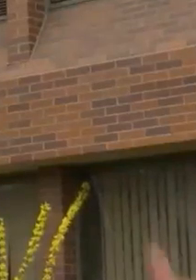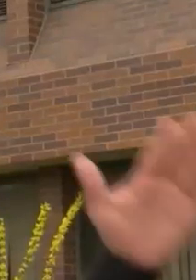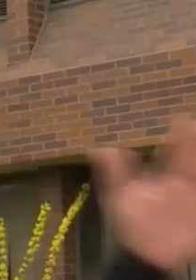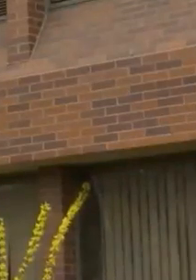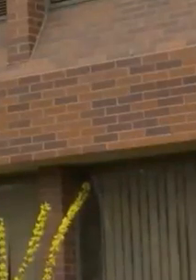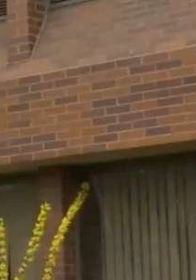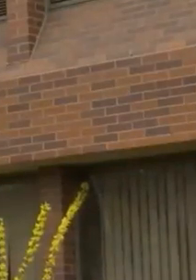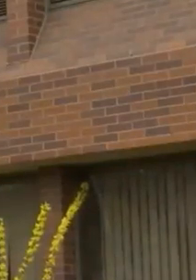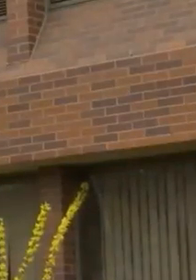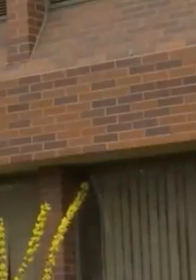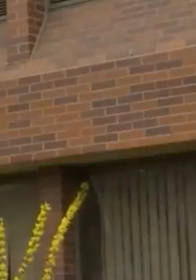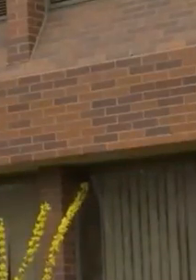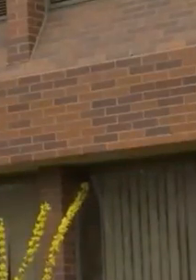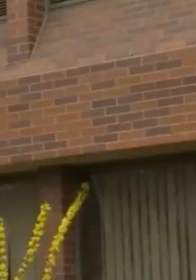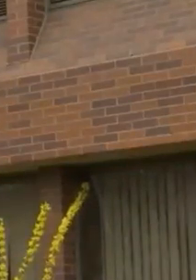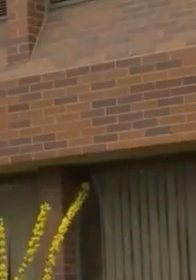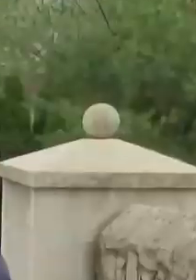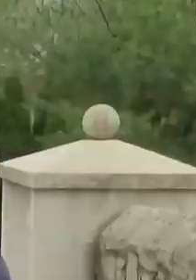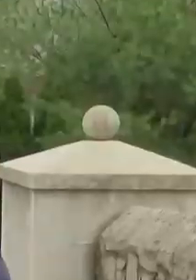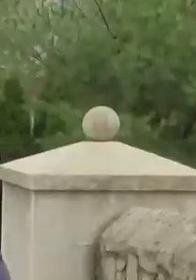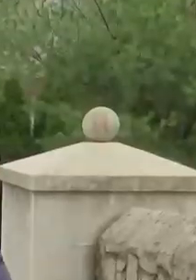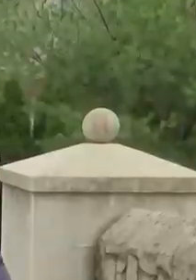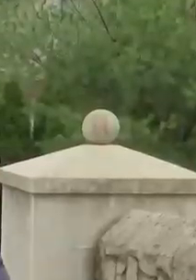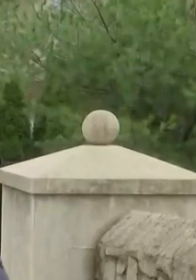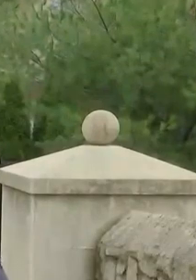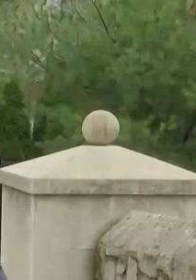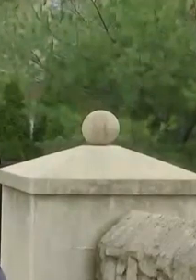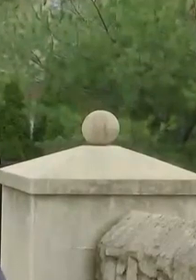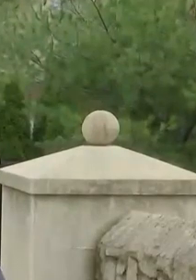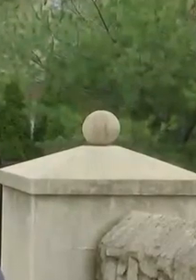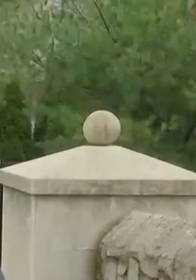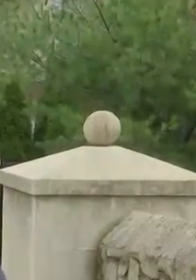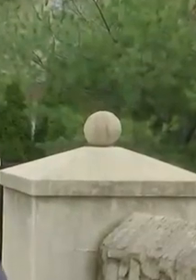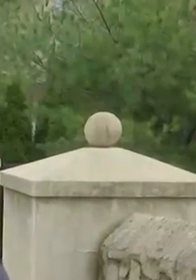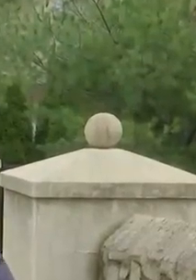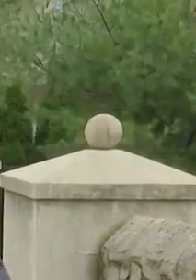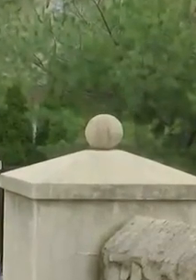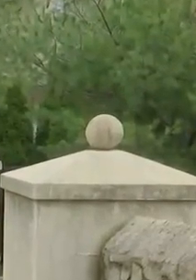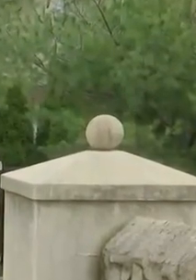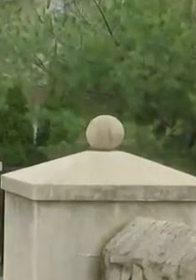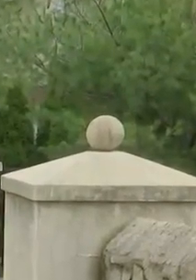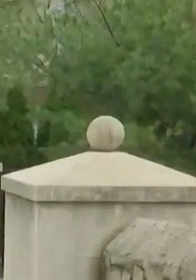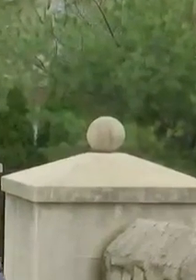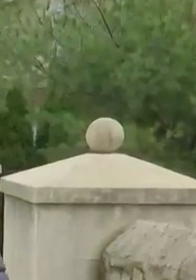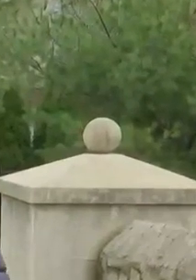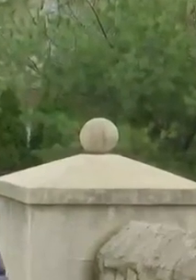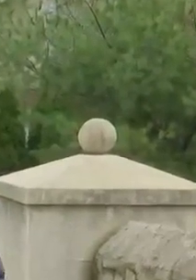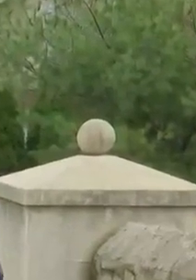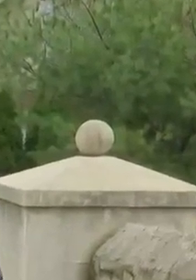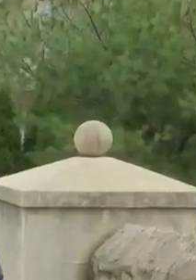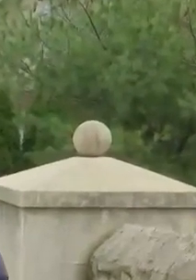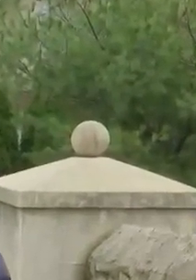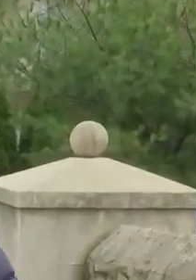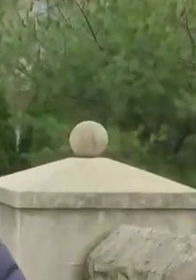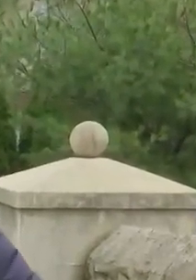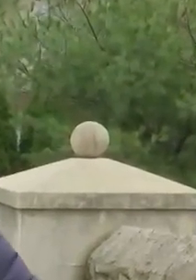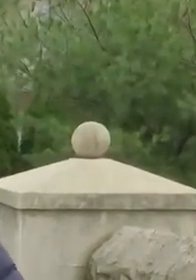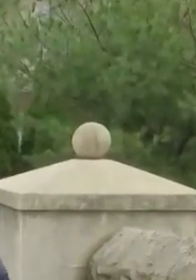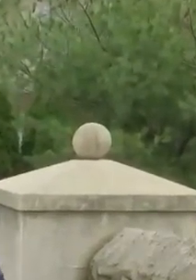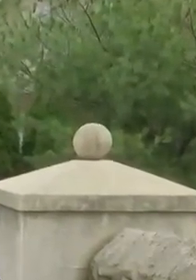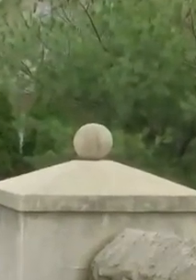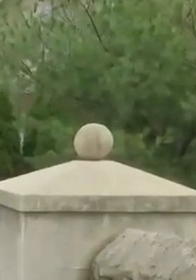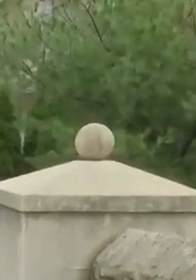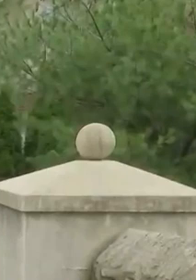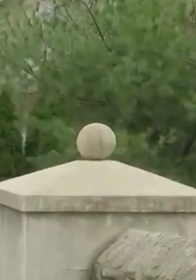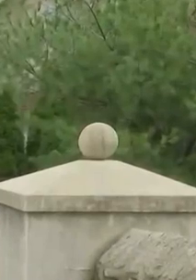with and in our site as well. The containment area is scheduled to remain intact for the next week. The governor